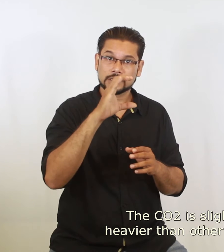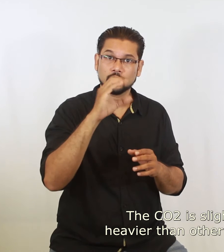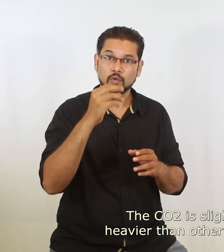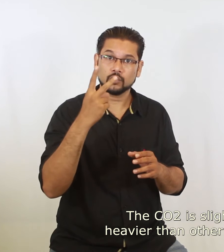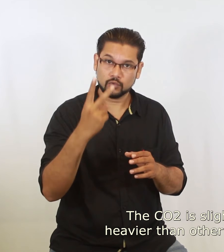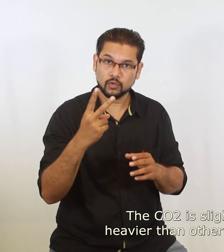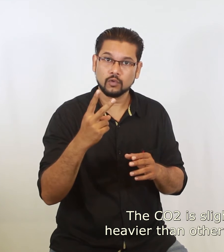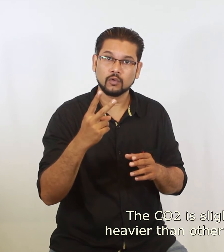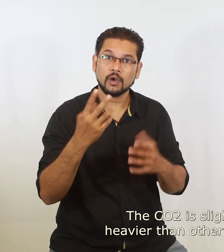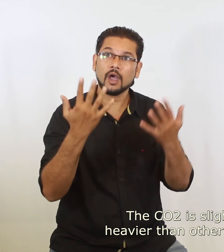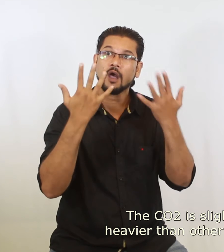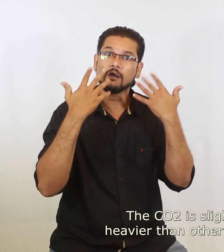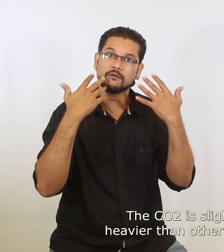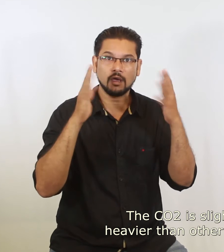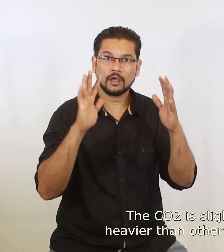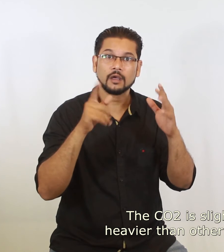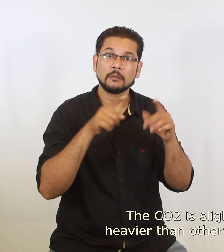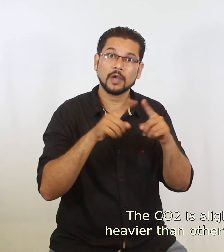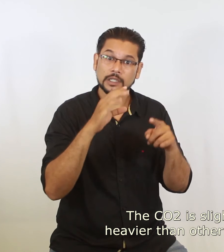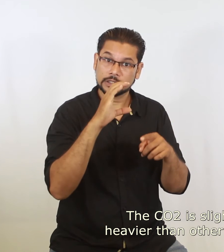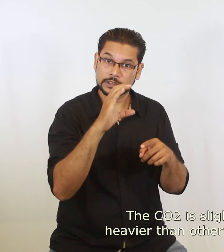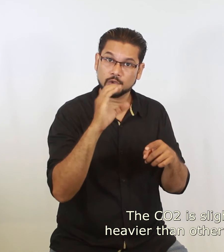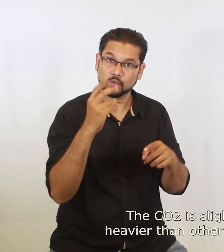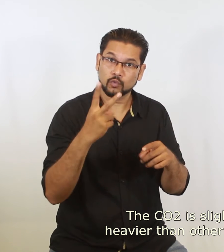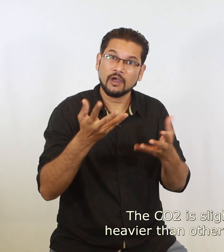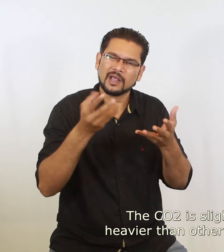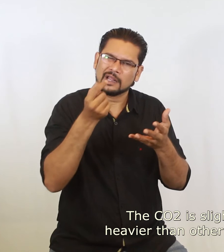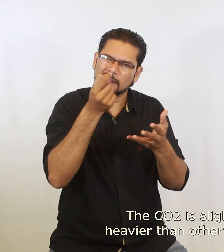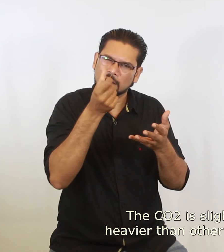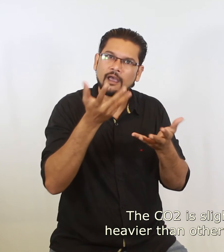The CO2 is slightly heavier than other gases.